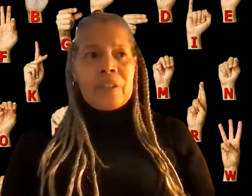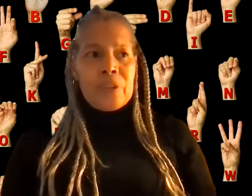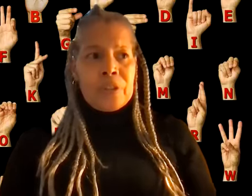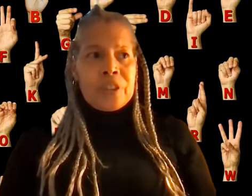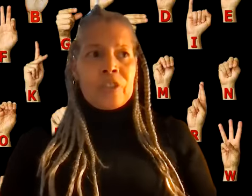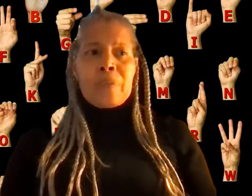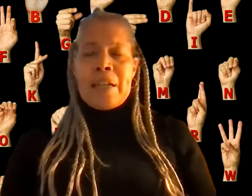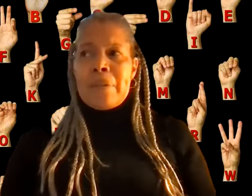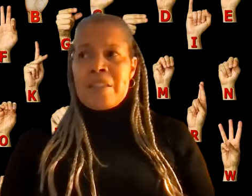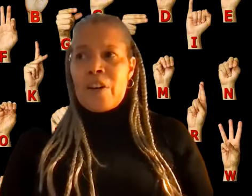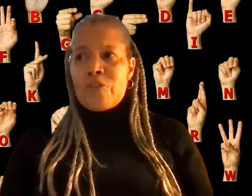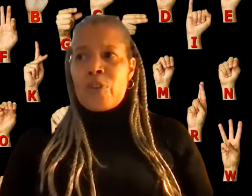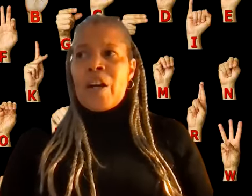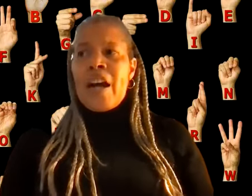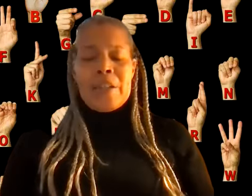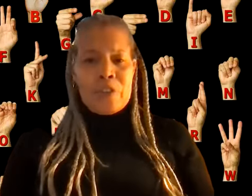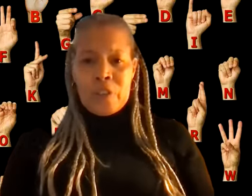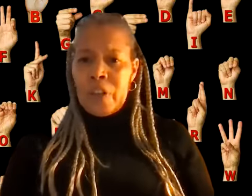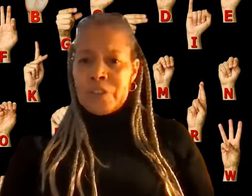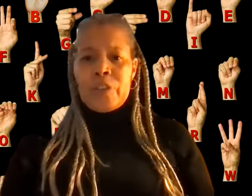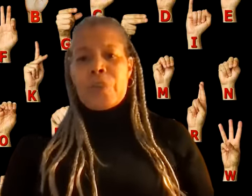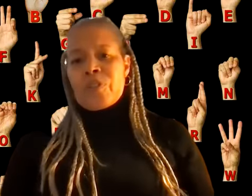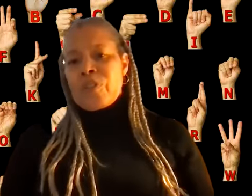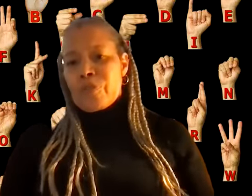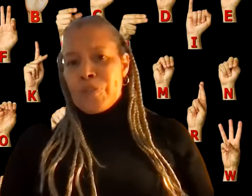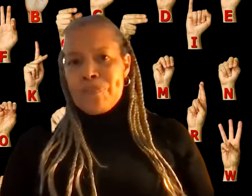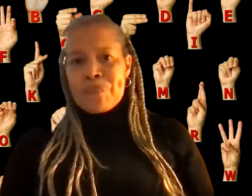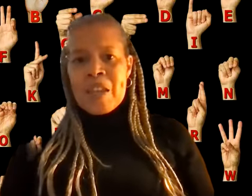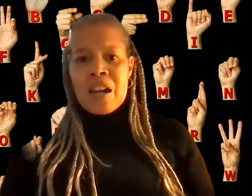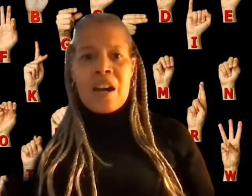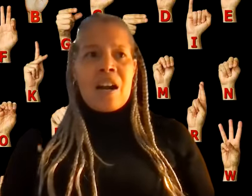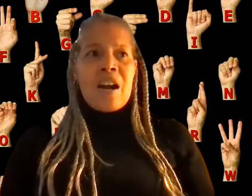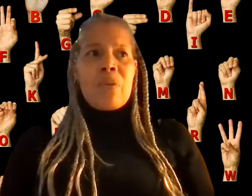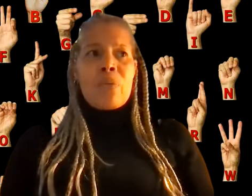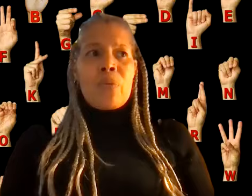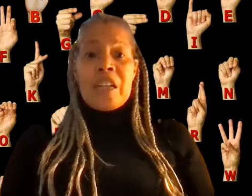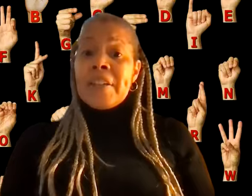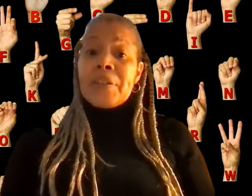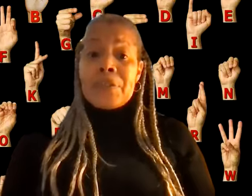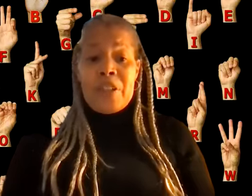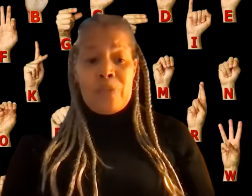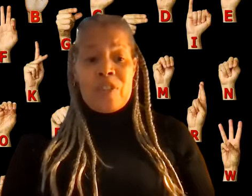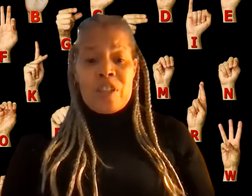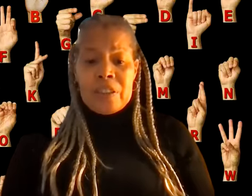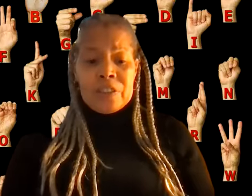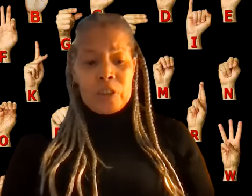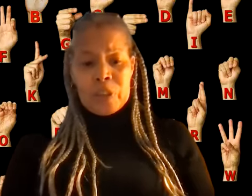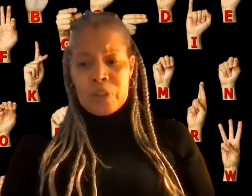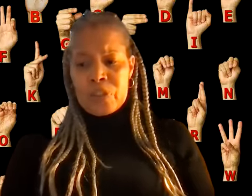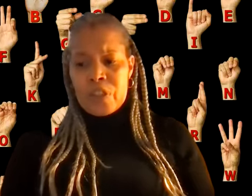corner only to look back at myself. So I am still often the only person in the room, uh, what I do. So information technology is one of those things